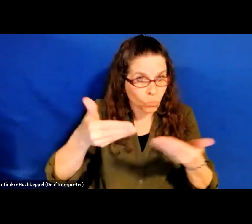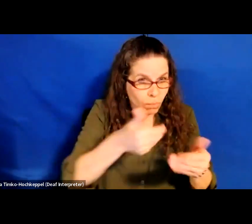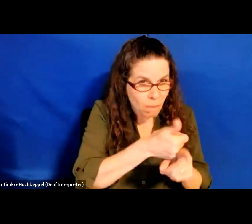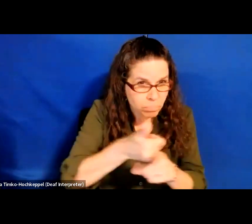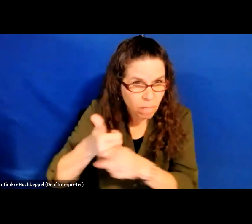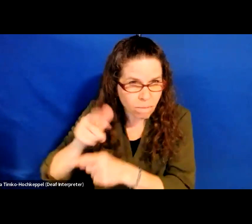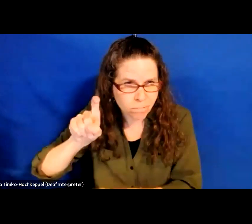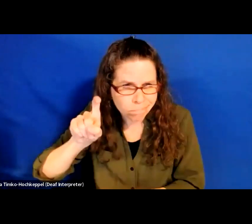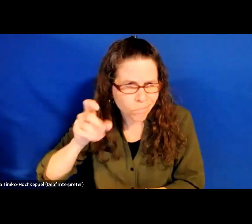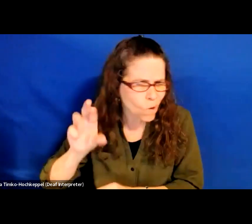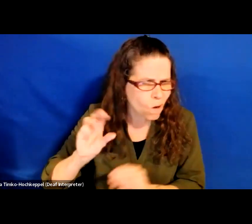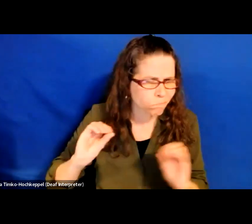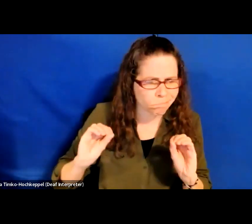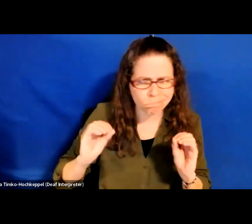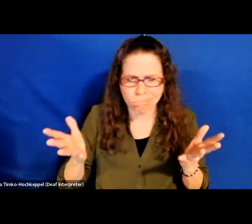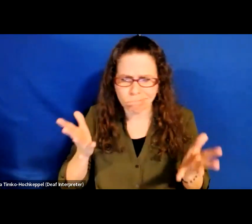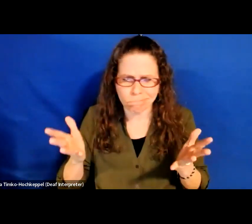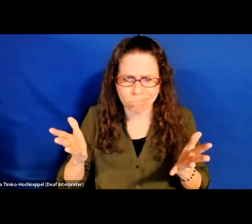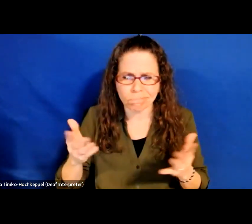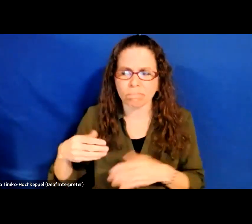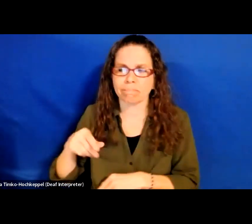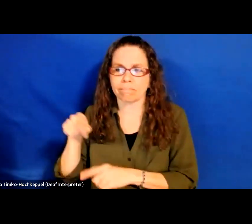Ernest's computer is still restarting.